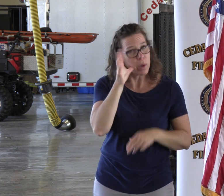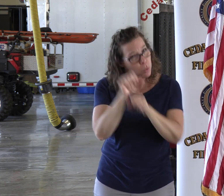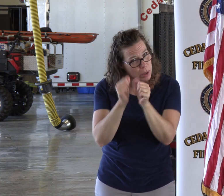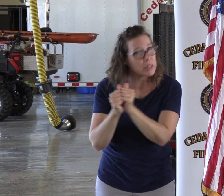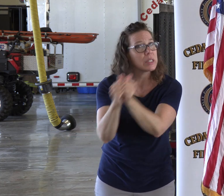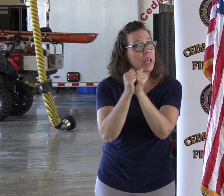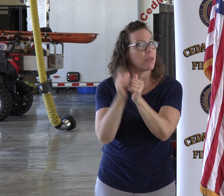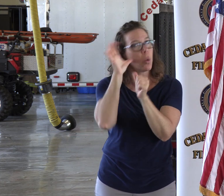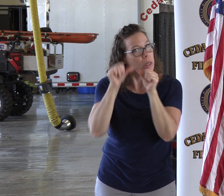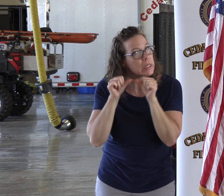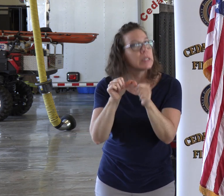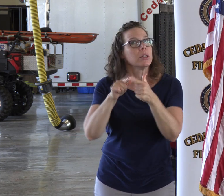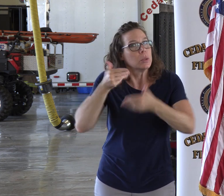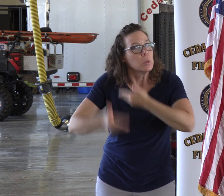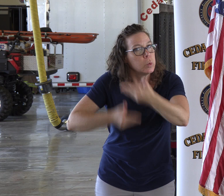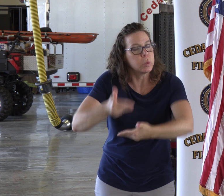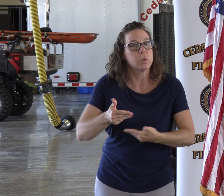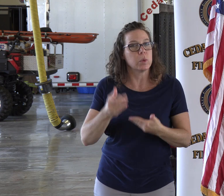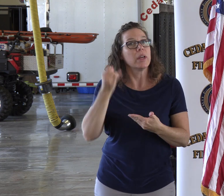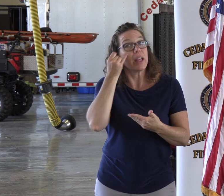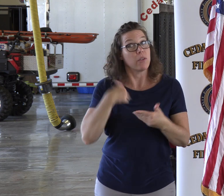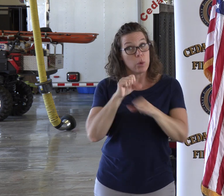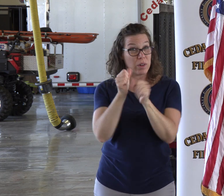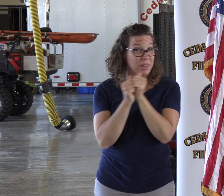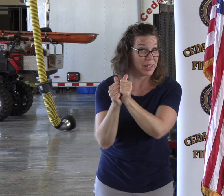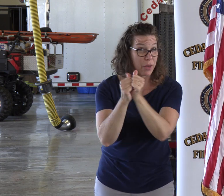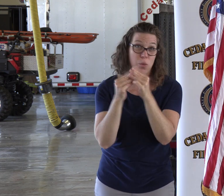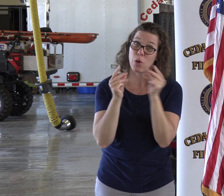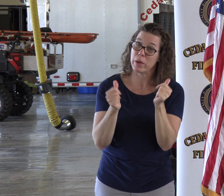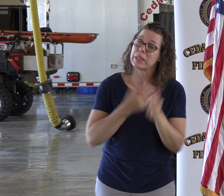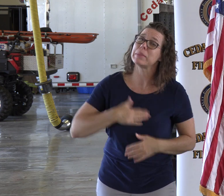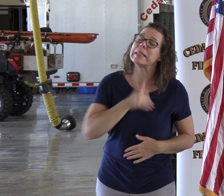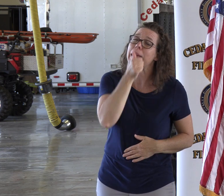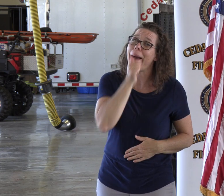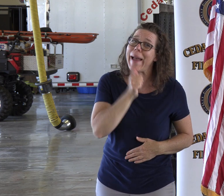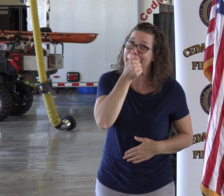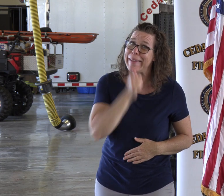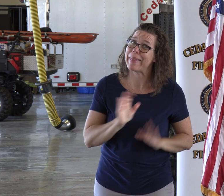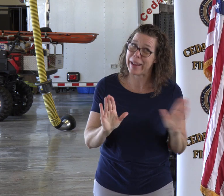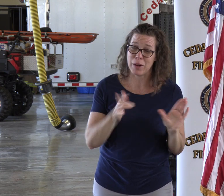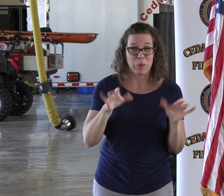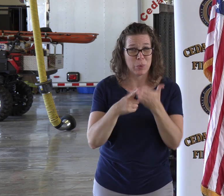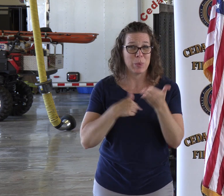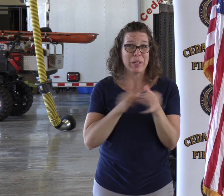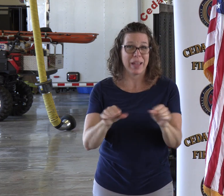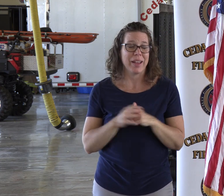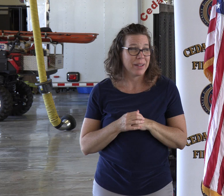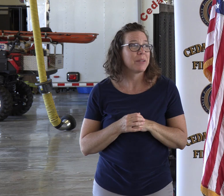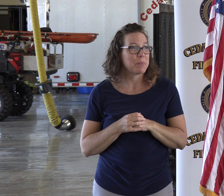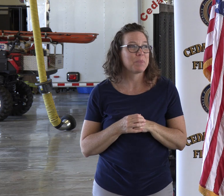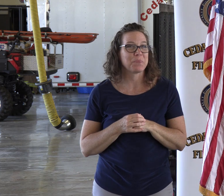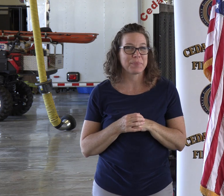and we'll move forward more quickly if we do it together. So hang in there, everyone. We're doing all we can,